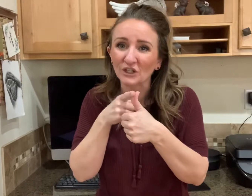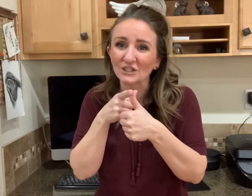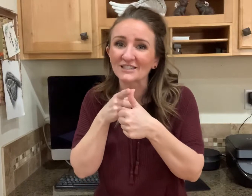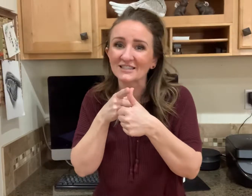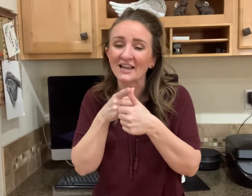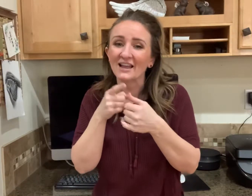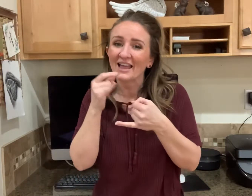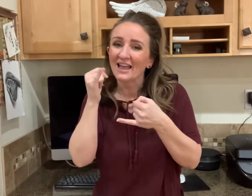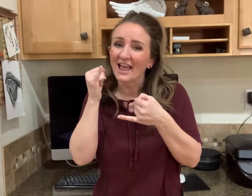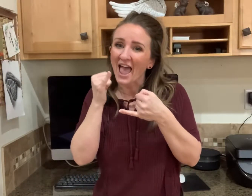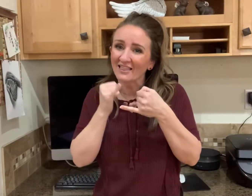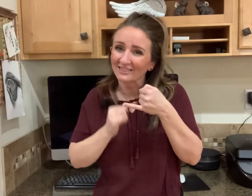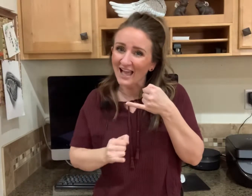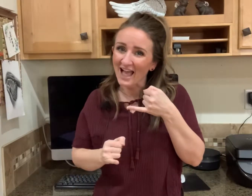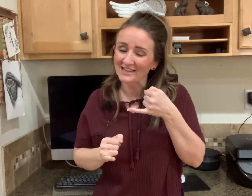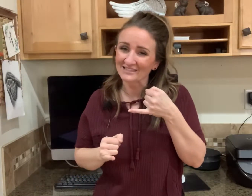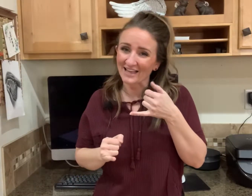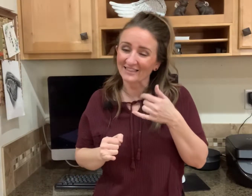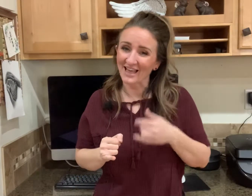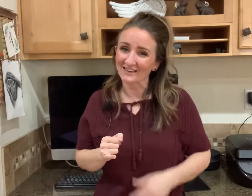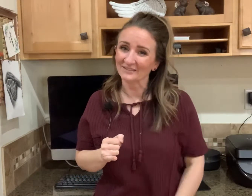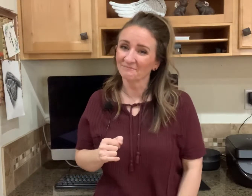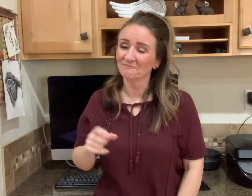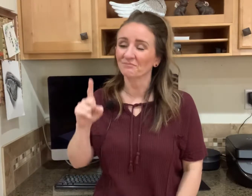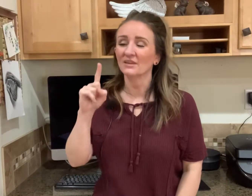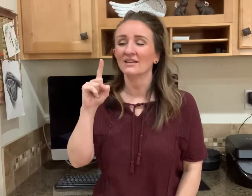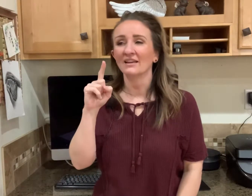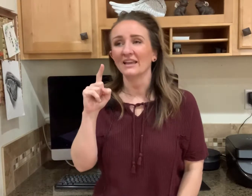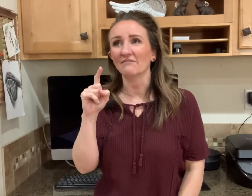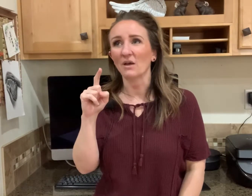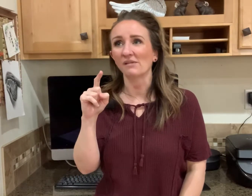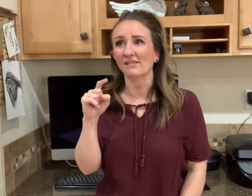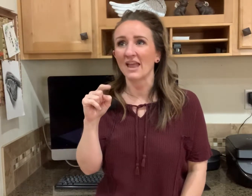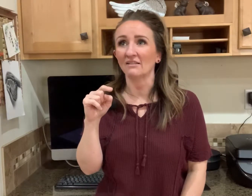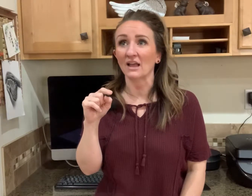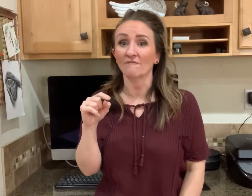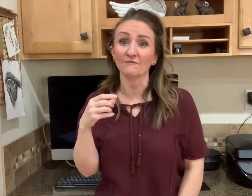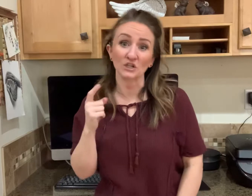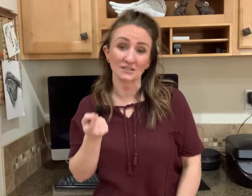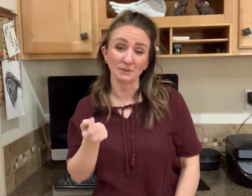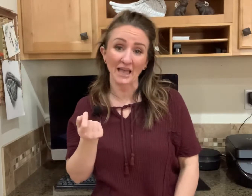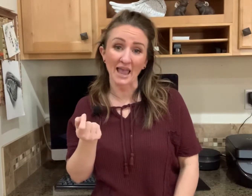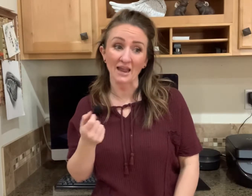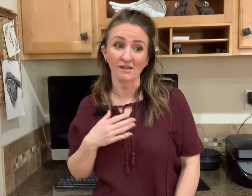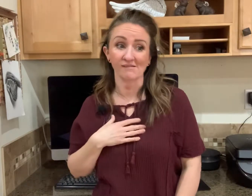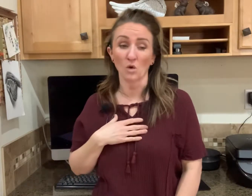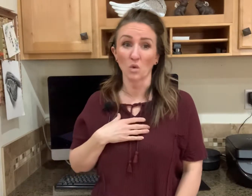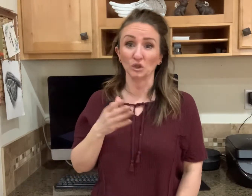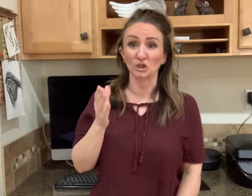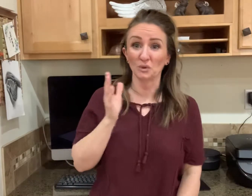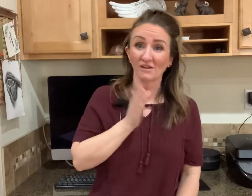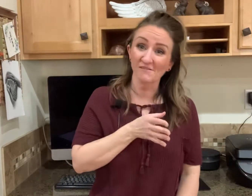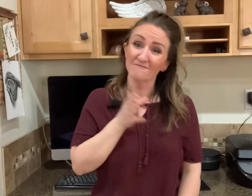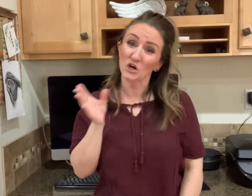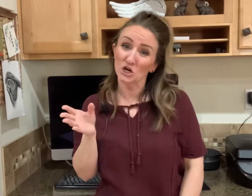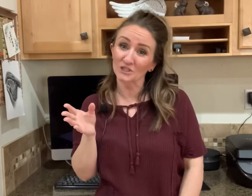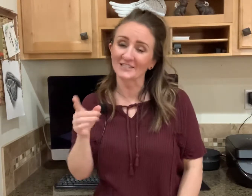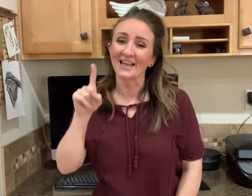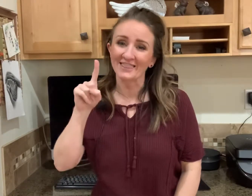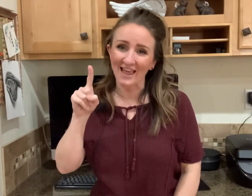first and last like that. If I was saying like first place, or we'll do this first, then I would